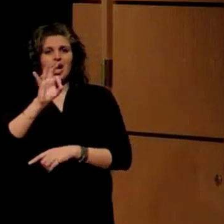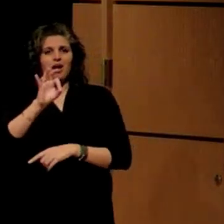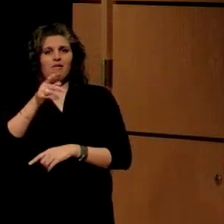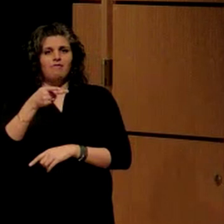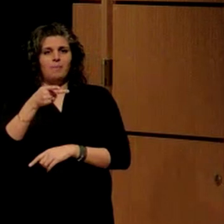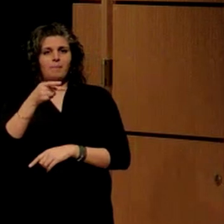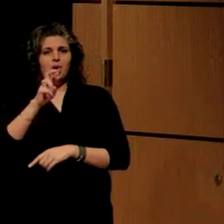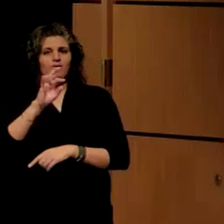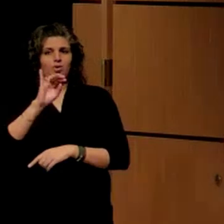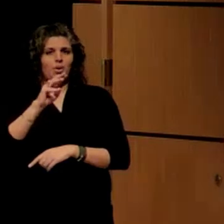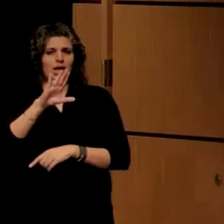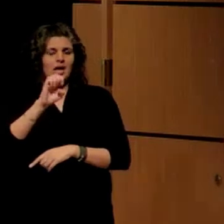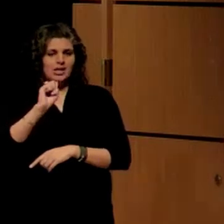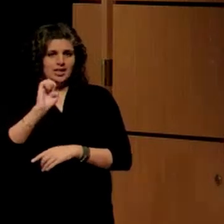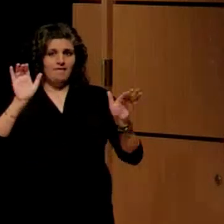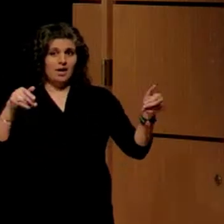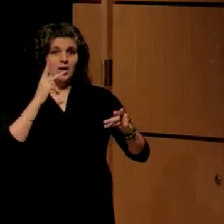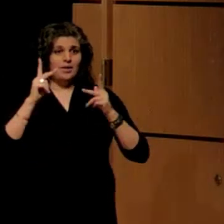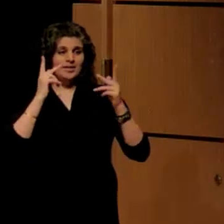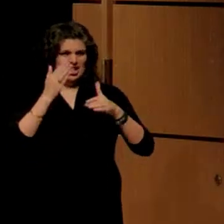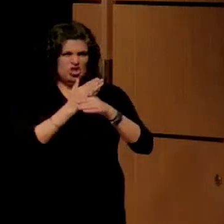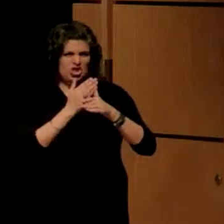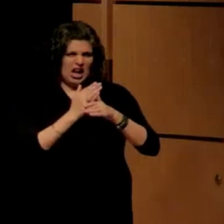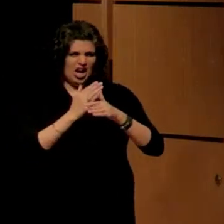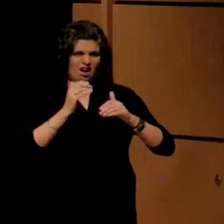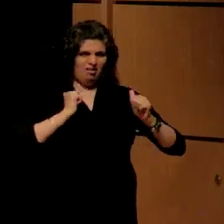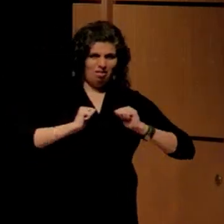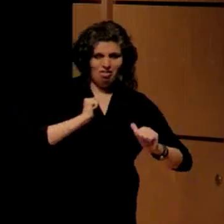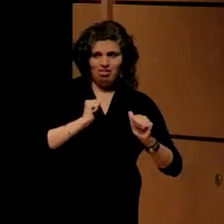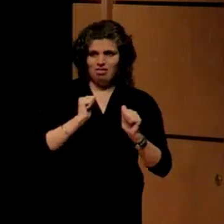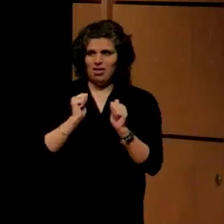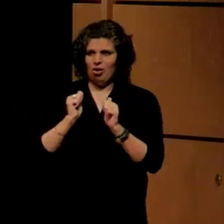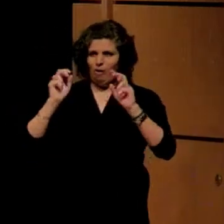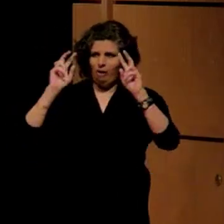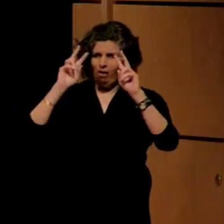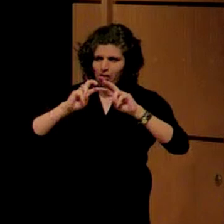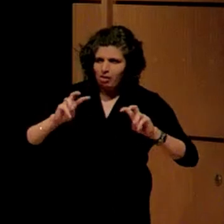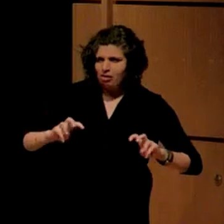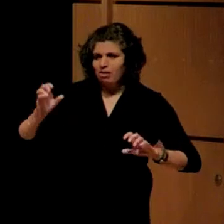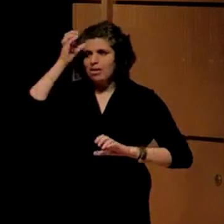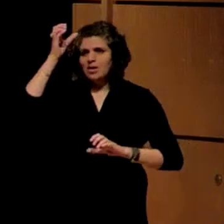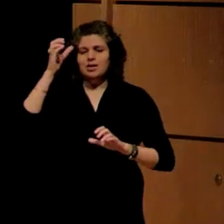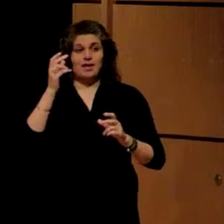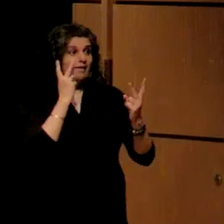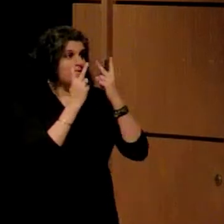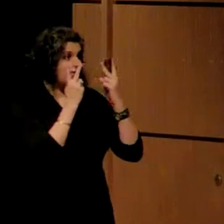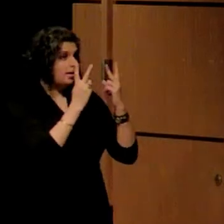invited visitors to share the performance space with cast members who explored concepts such as visibility